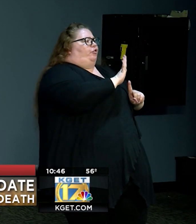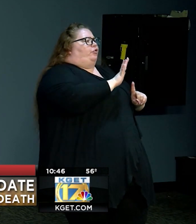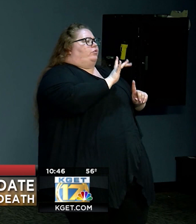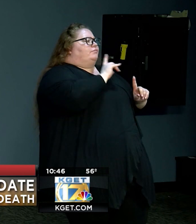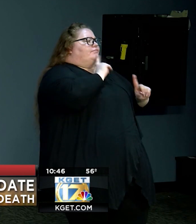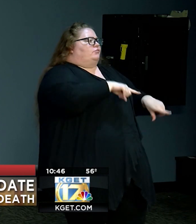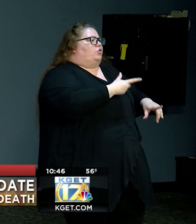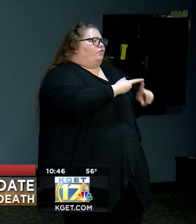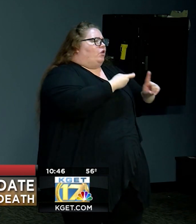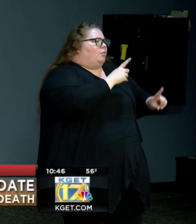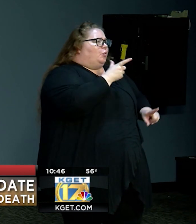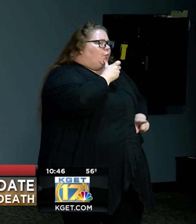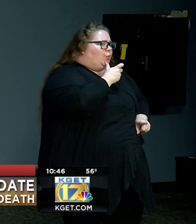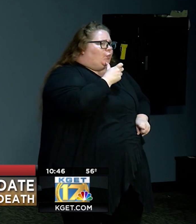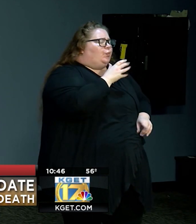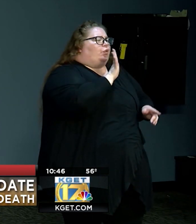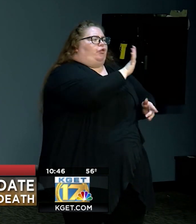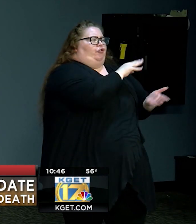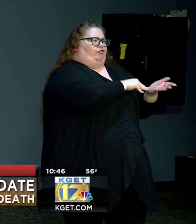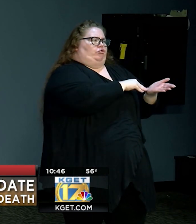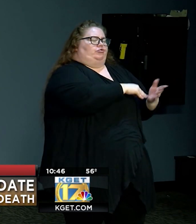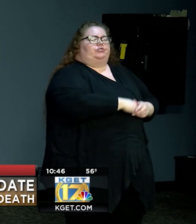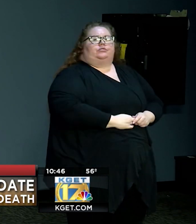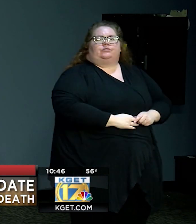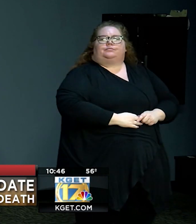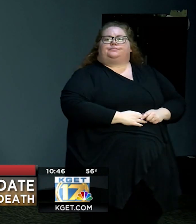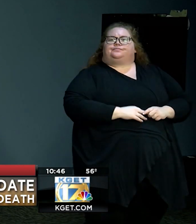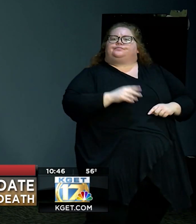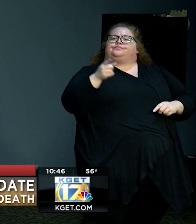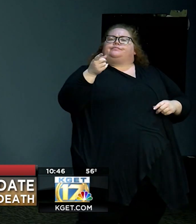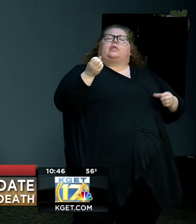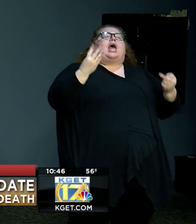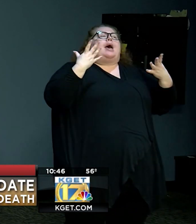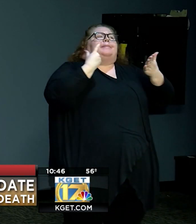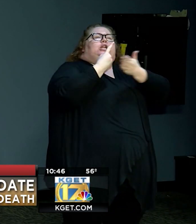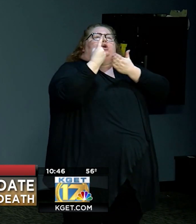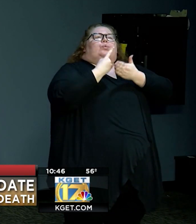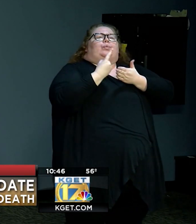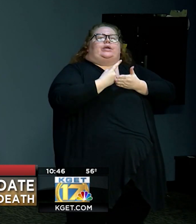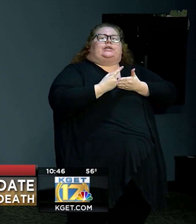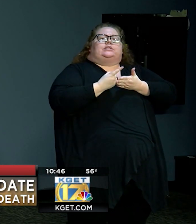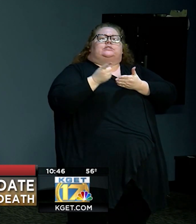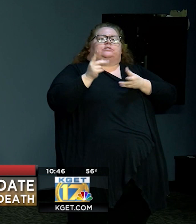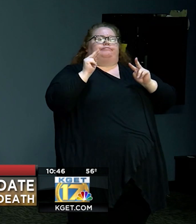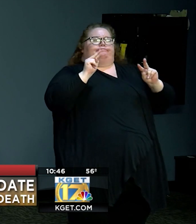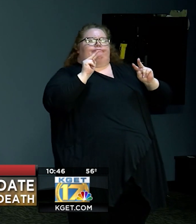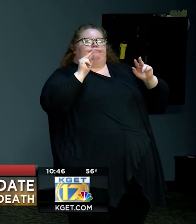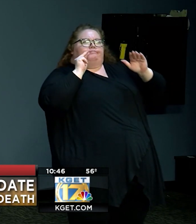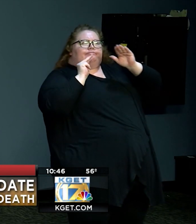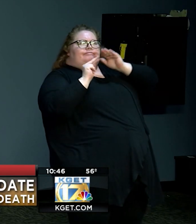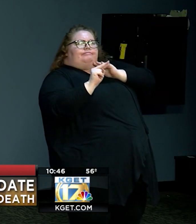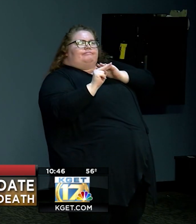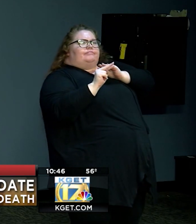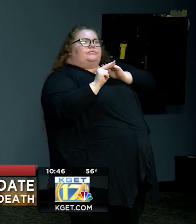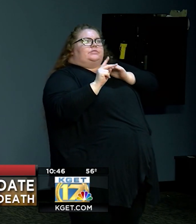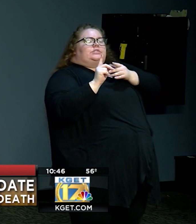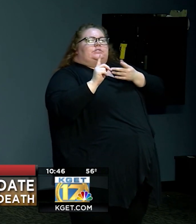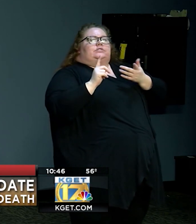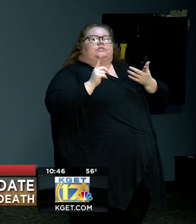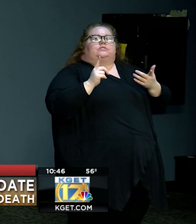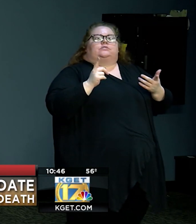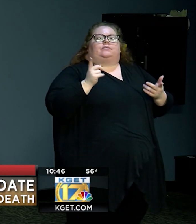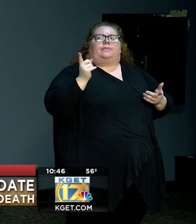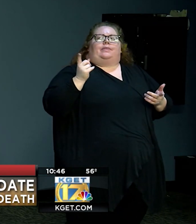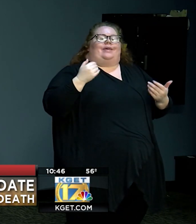physician. How many weeks do you project before Kern County sees a peak? Is there a projection for that? I don't